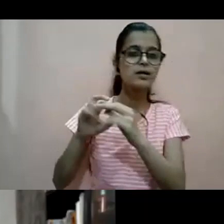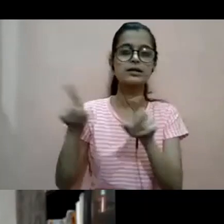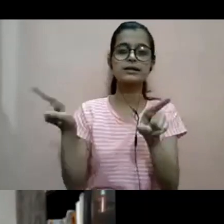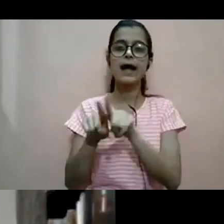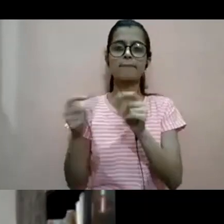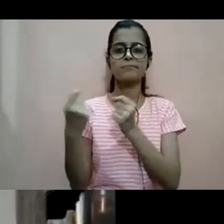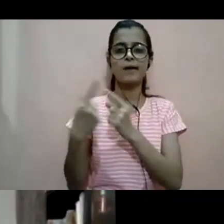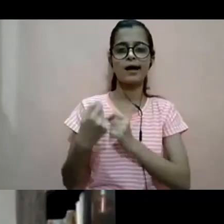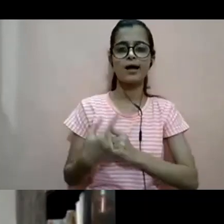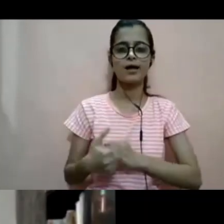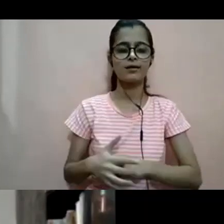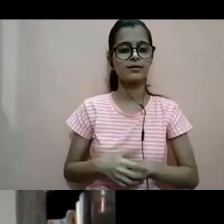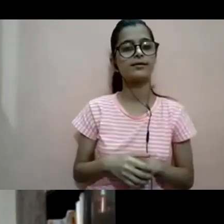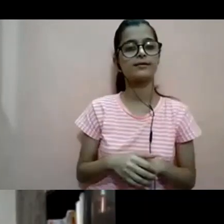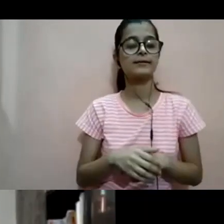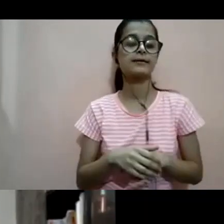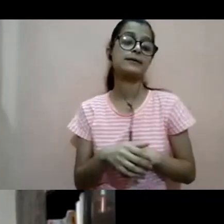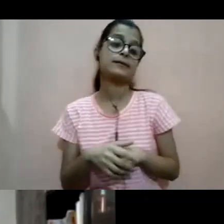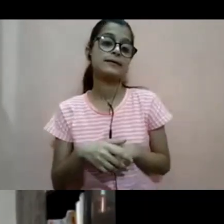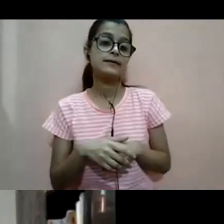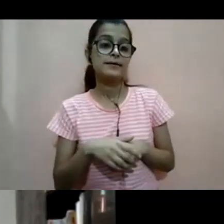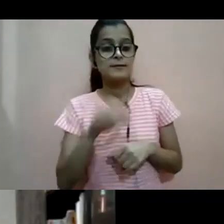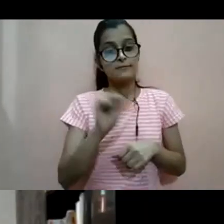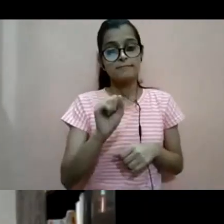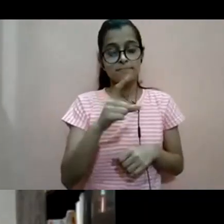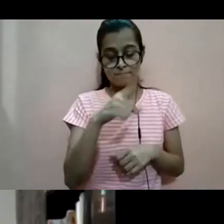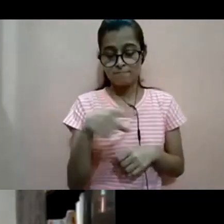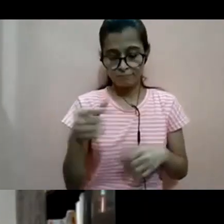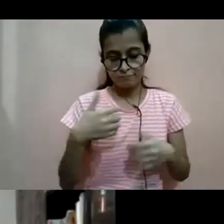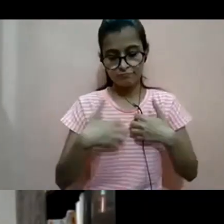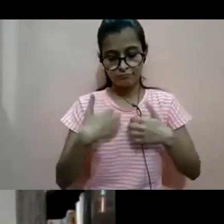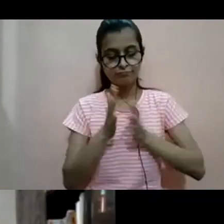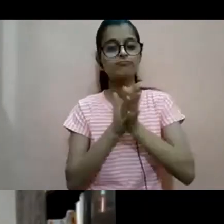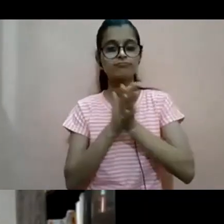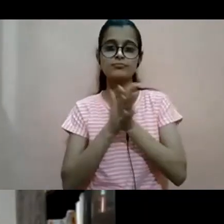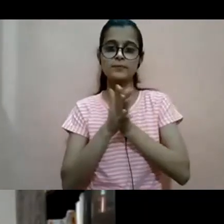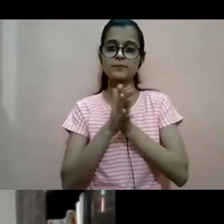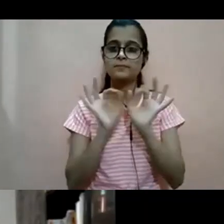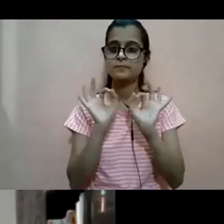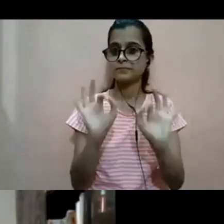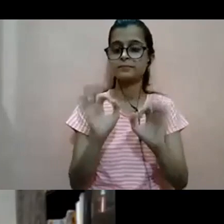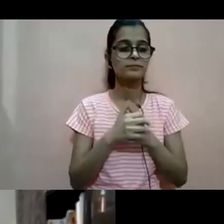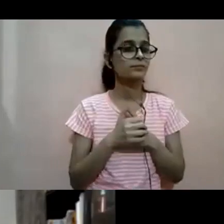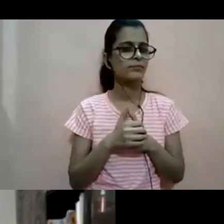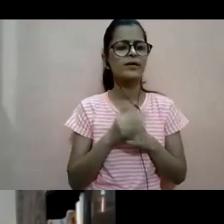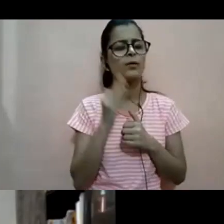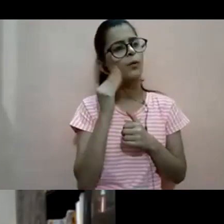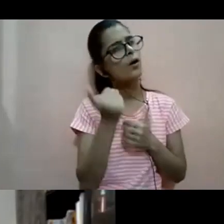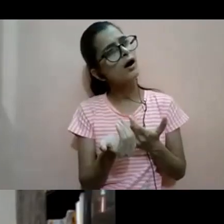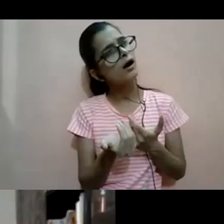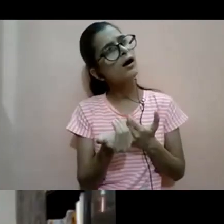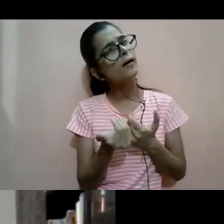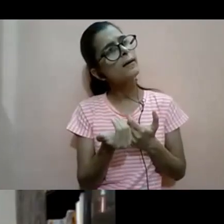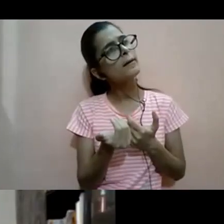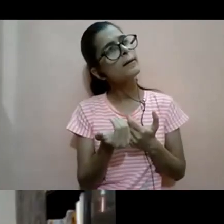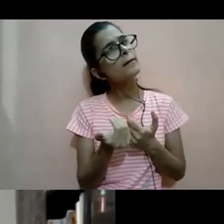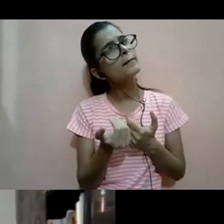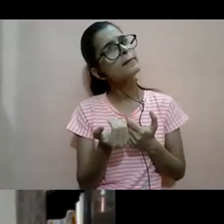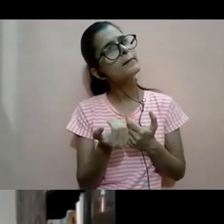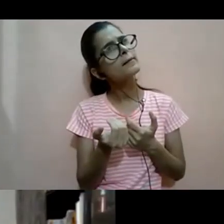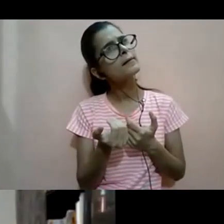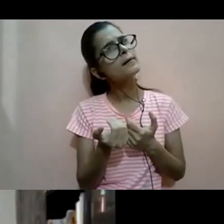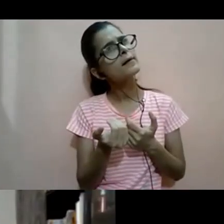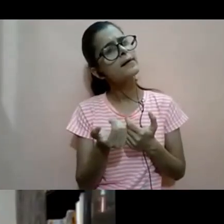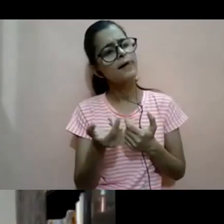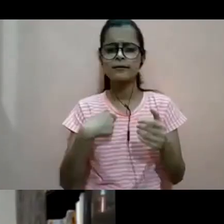you. Thank you. I mean, comfort's a really interesting one, isn't it? Because I mean, we can read